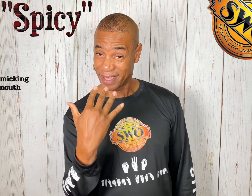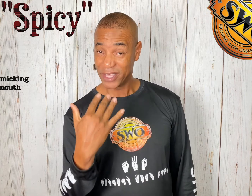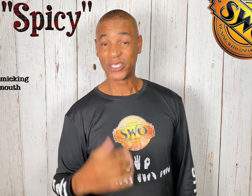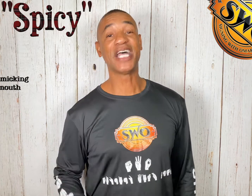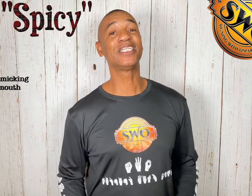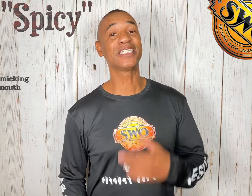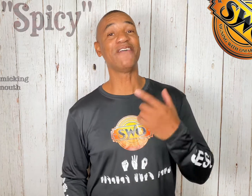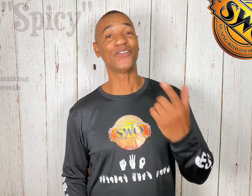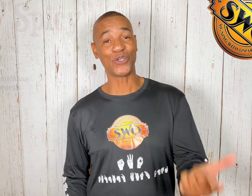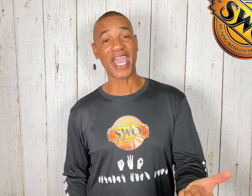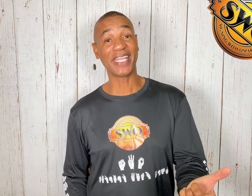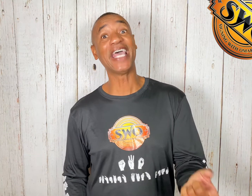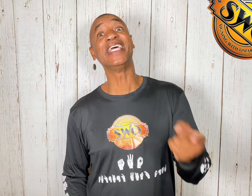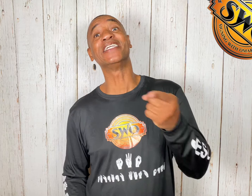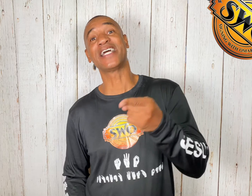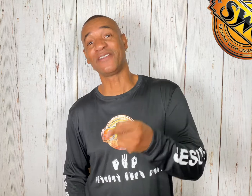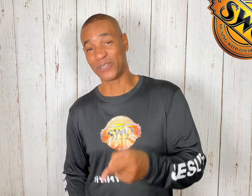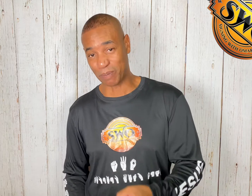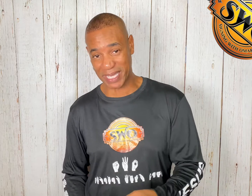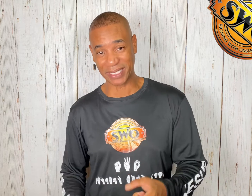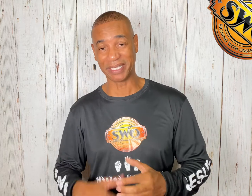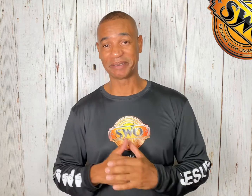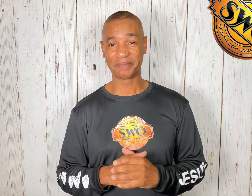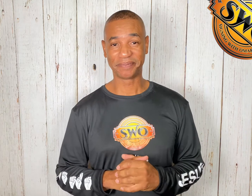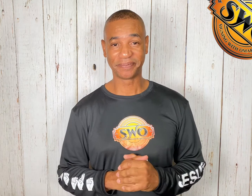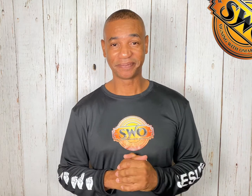So that's the sign for dragon, and then the sign for spicy.